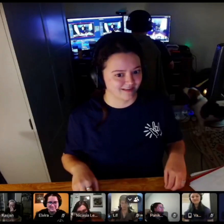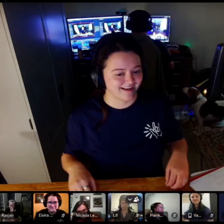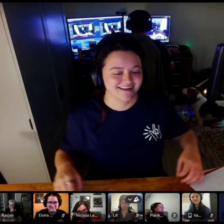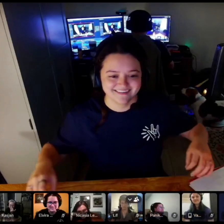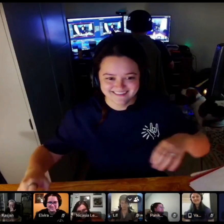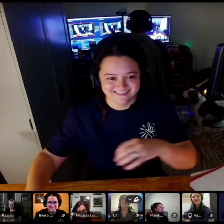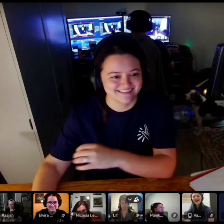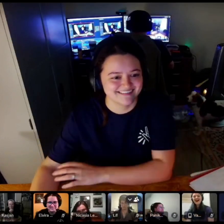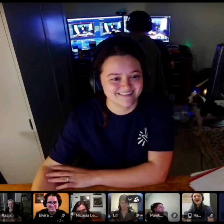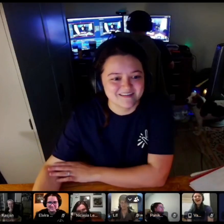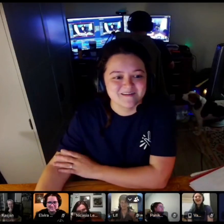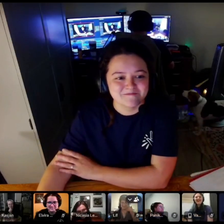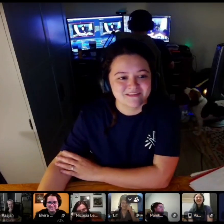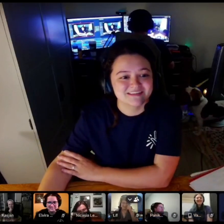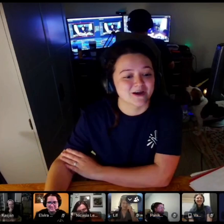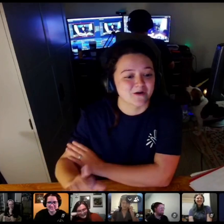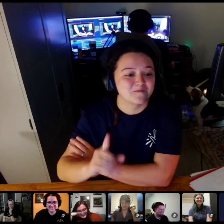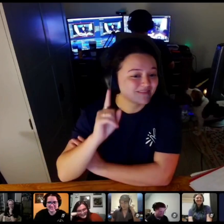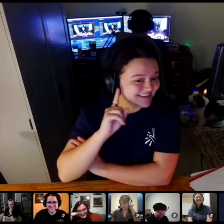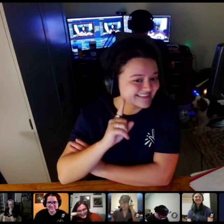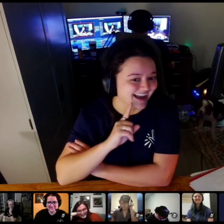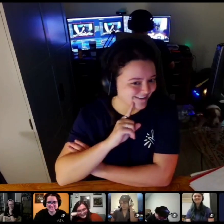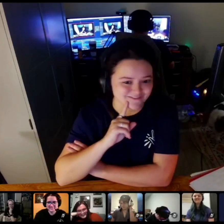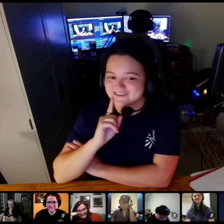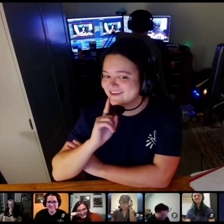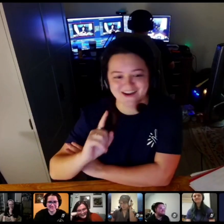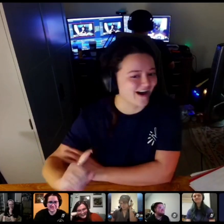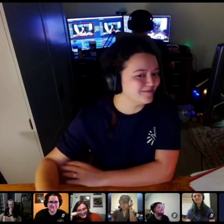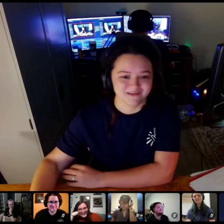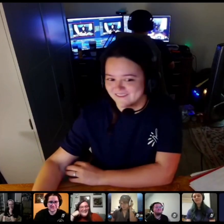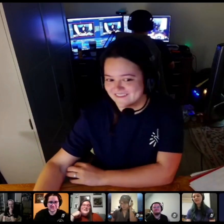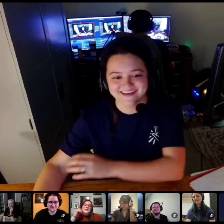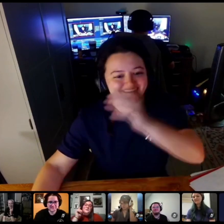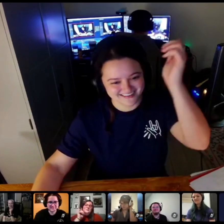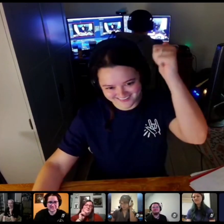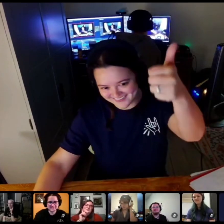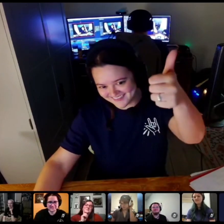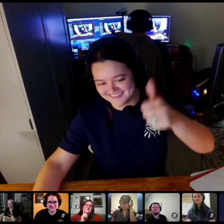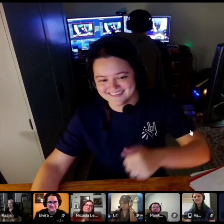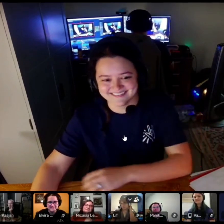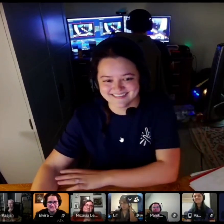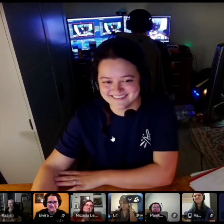that. So, deaf, not mewing.